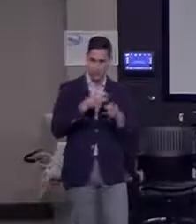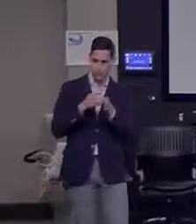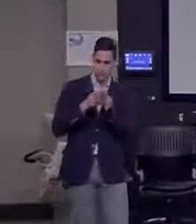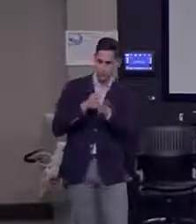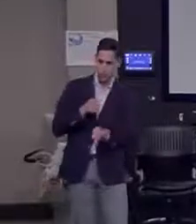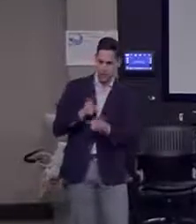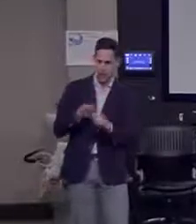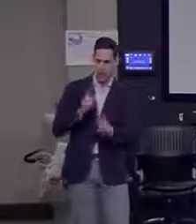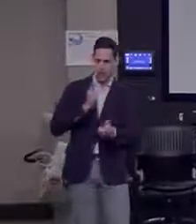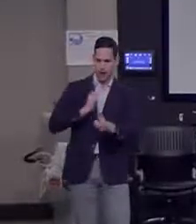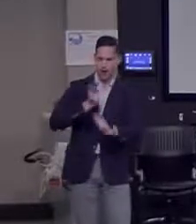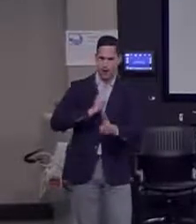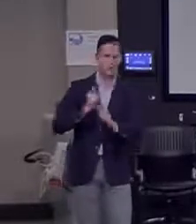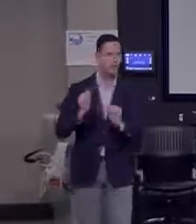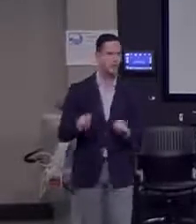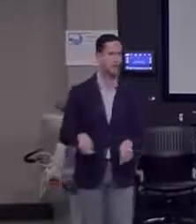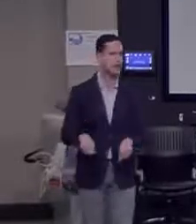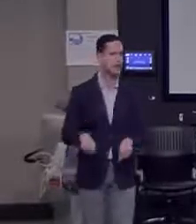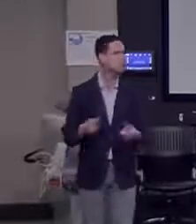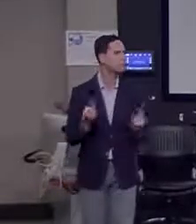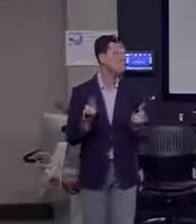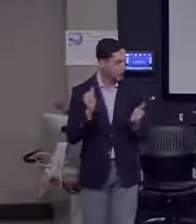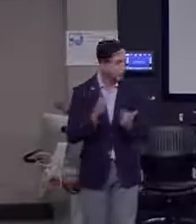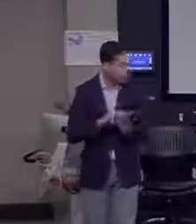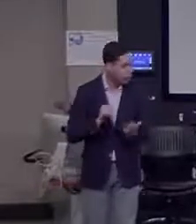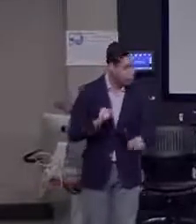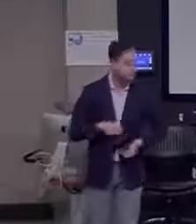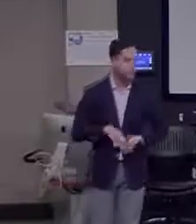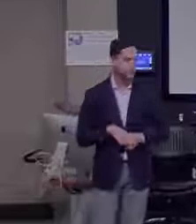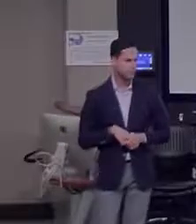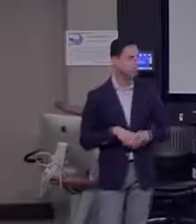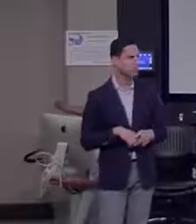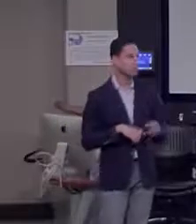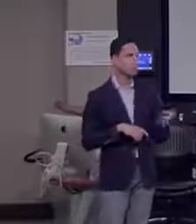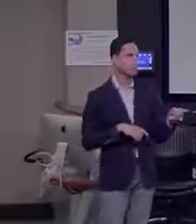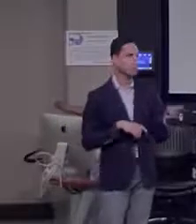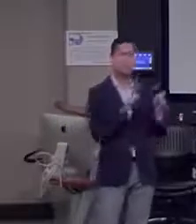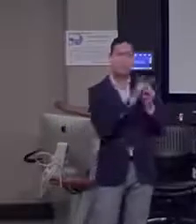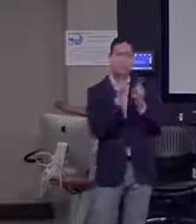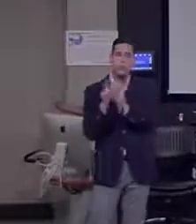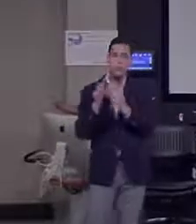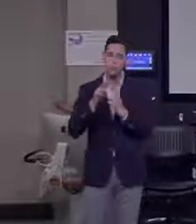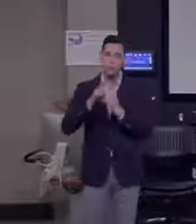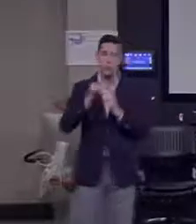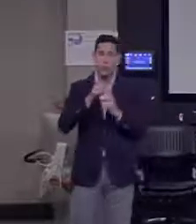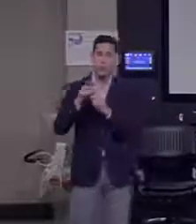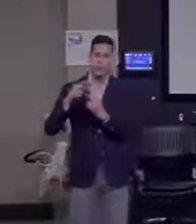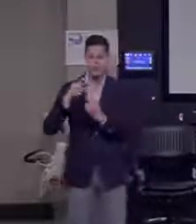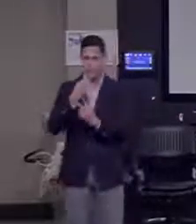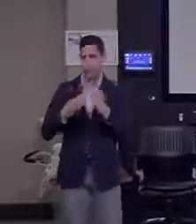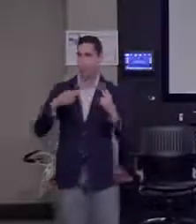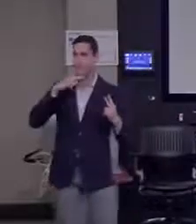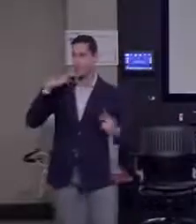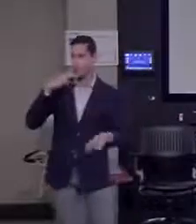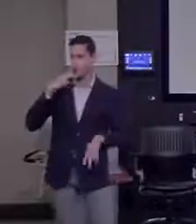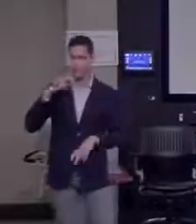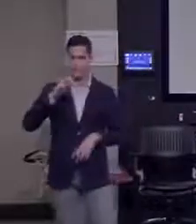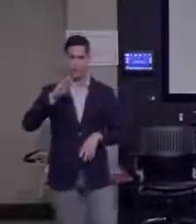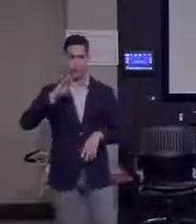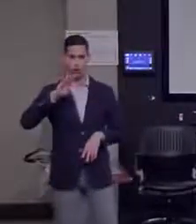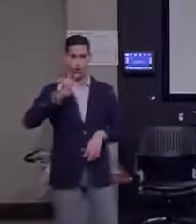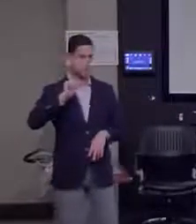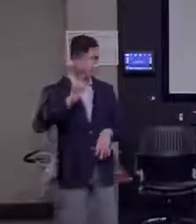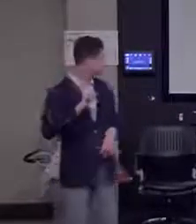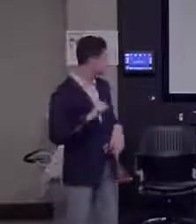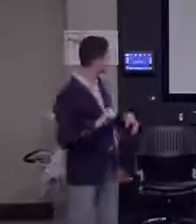So we also looked at the learning of verbs, and those are hard words. So this is Sarah Roseberry, and